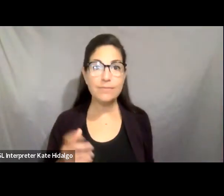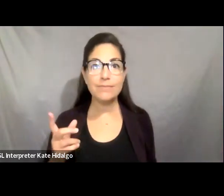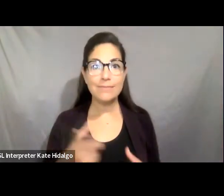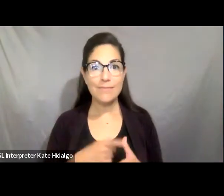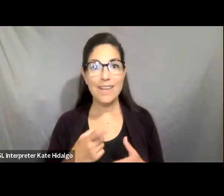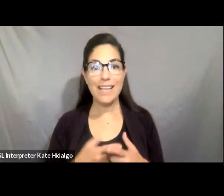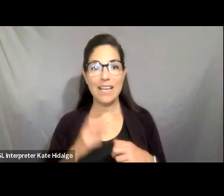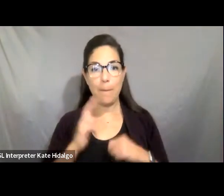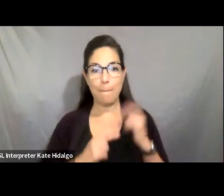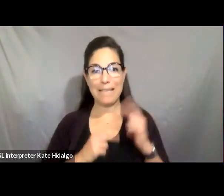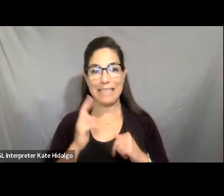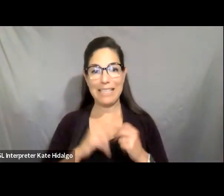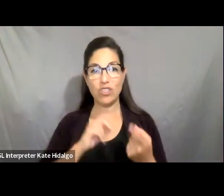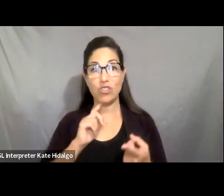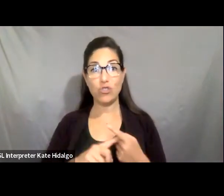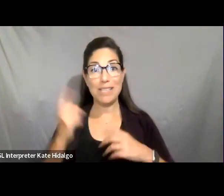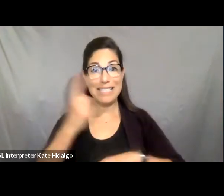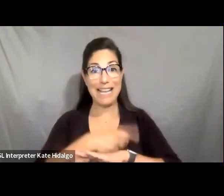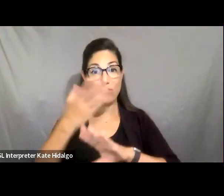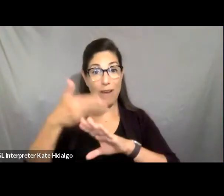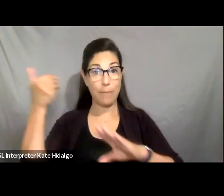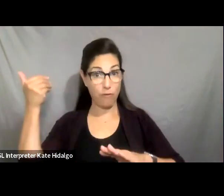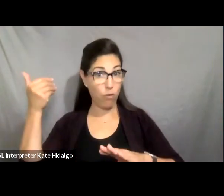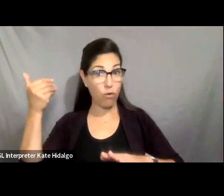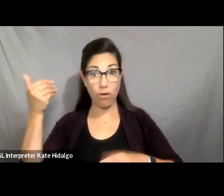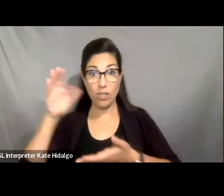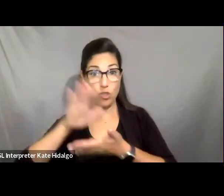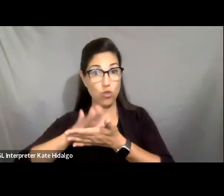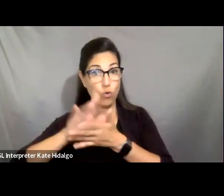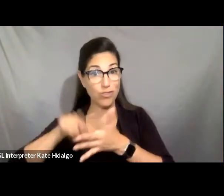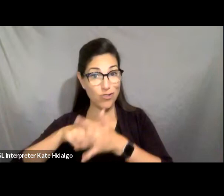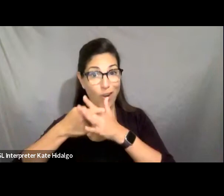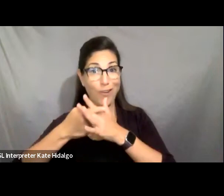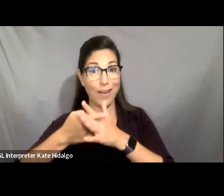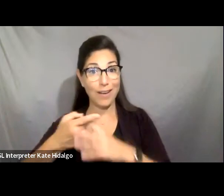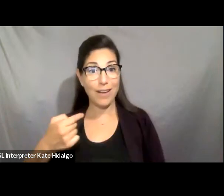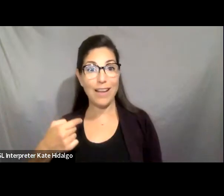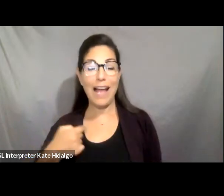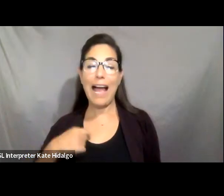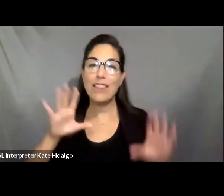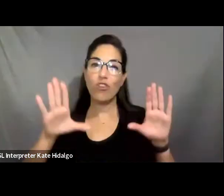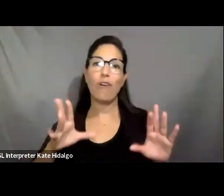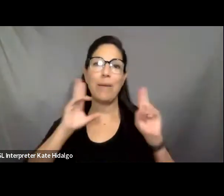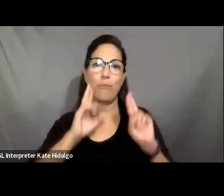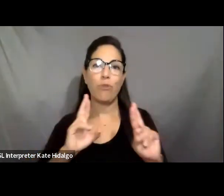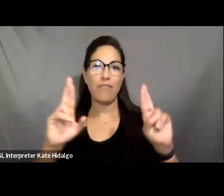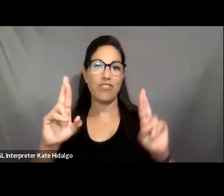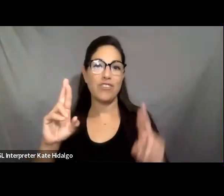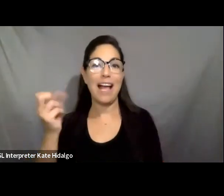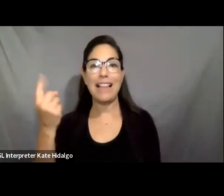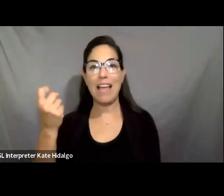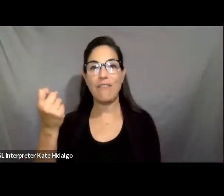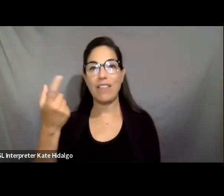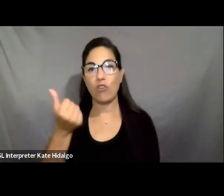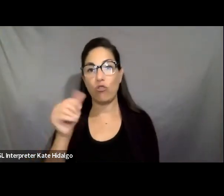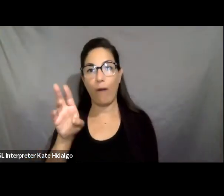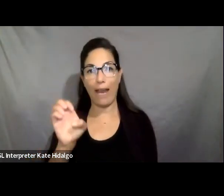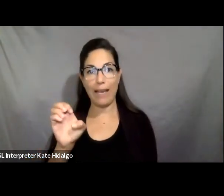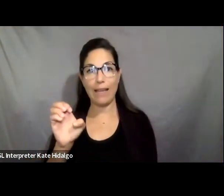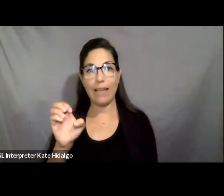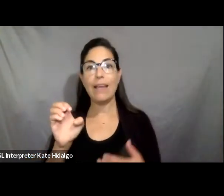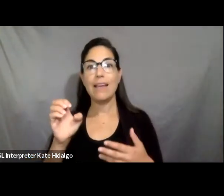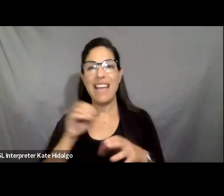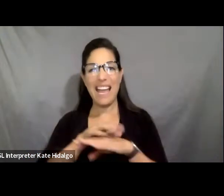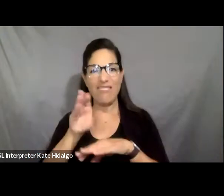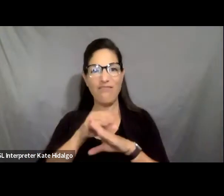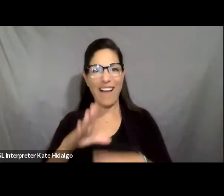then building up to the days right before school started. I have the great privilege of being an 11th grade advisor this year. So we